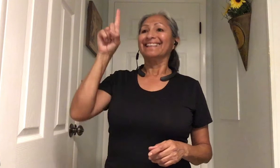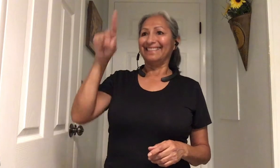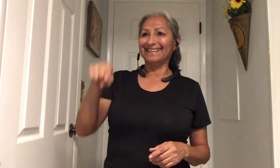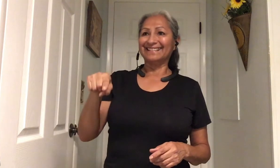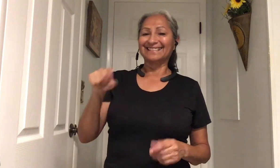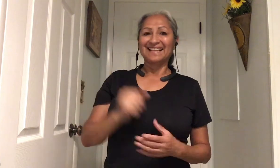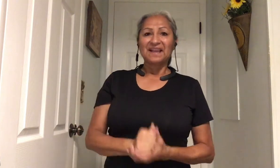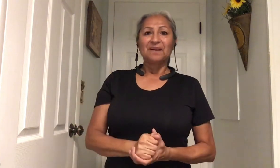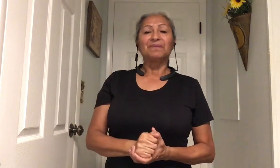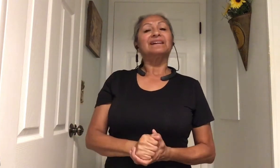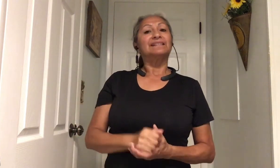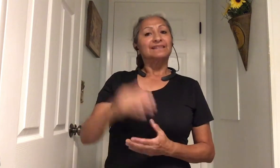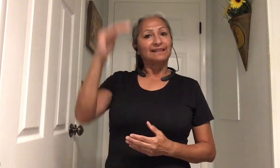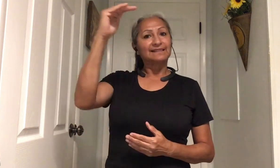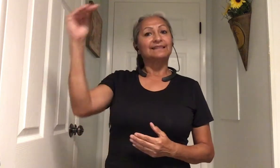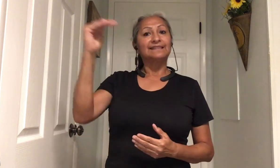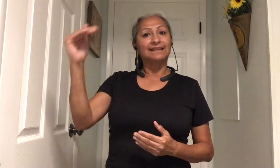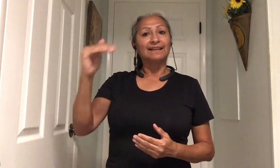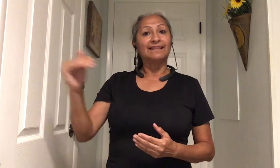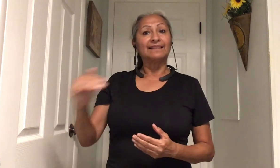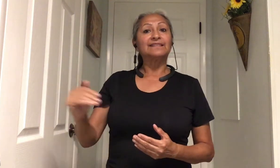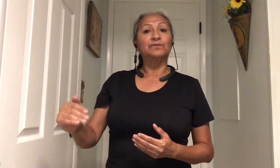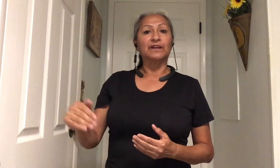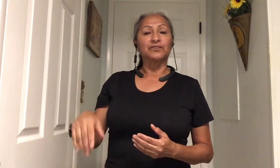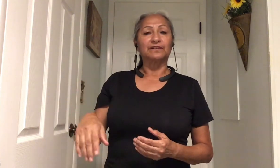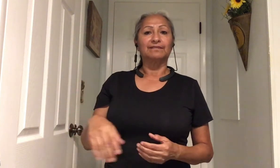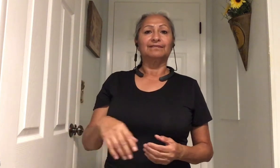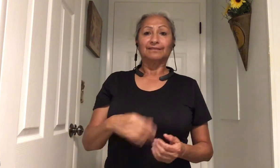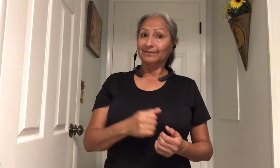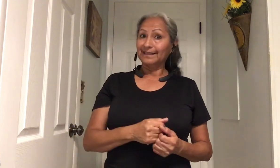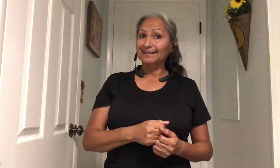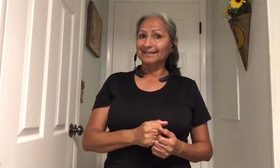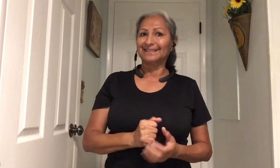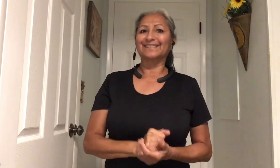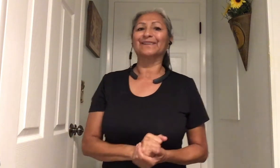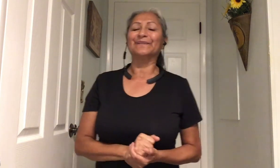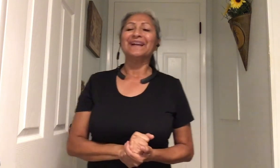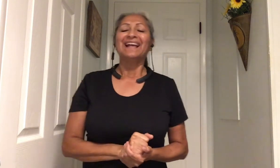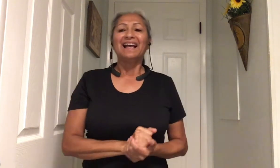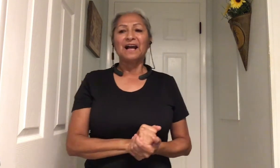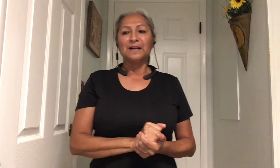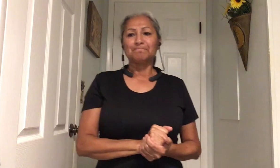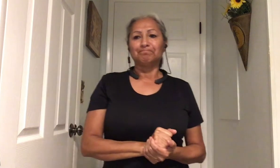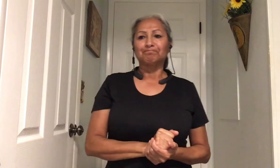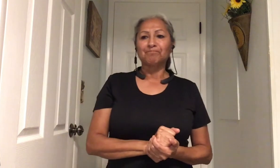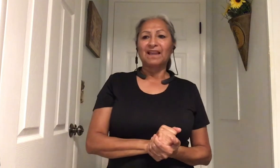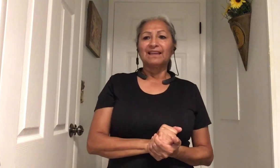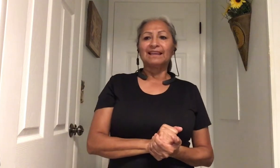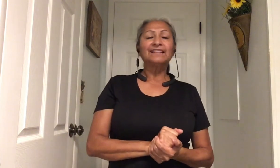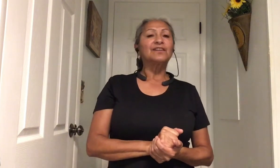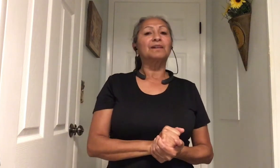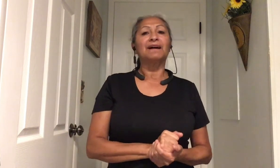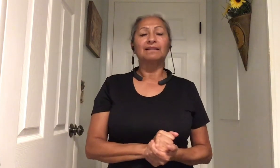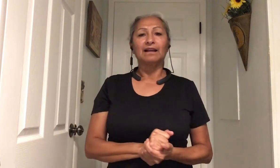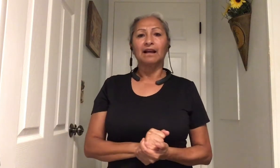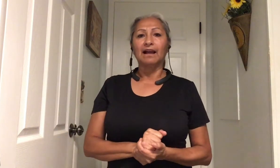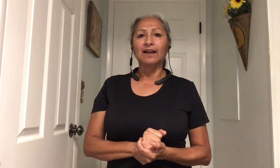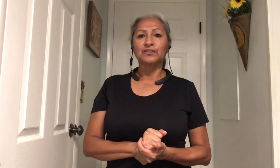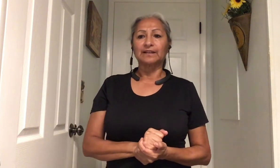these, because it's listed in this direction, right? So now let's talk about actually